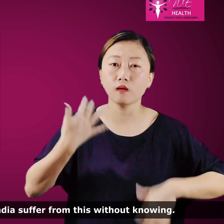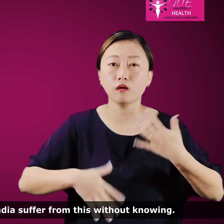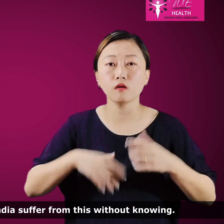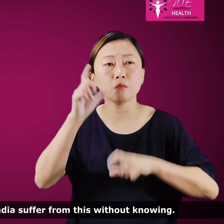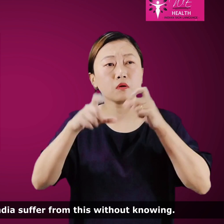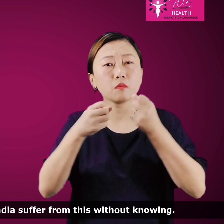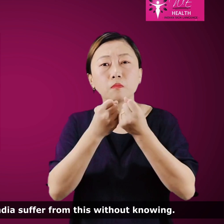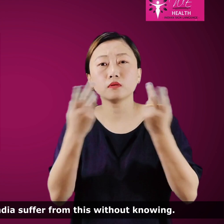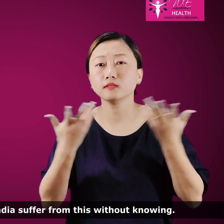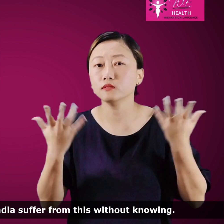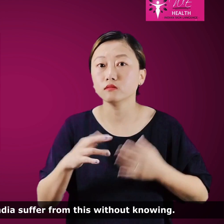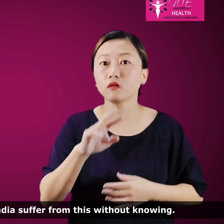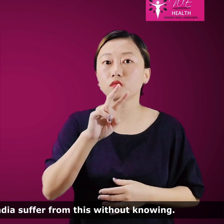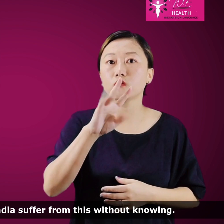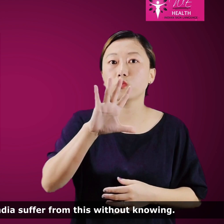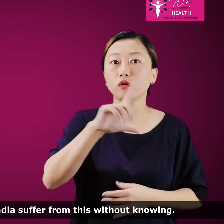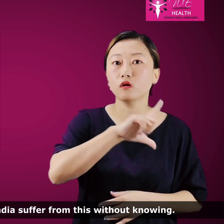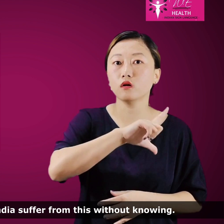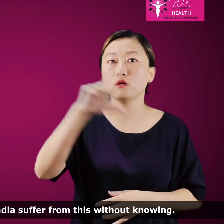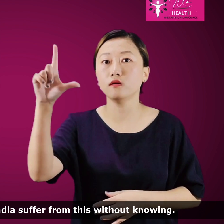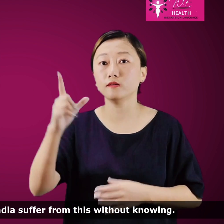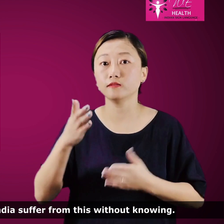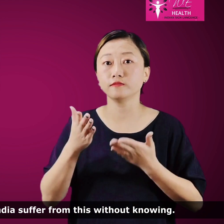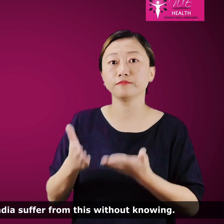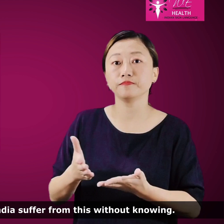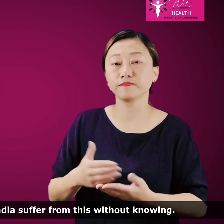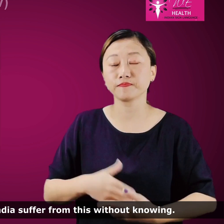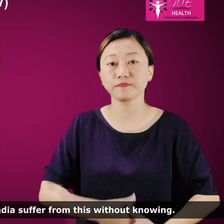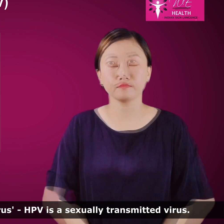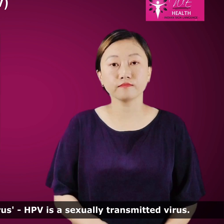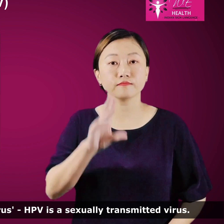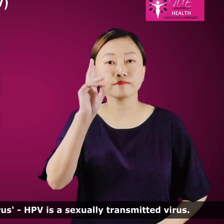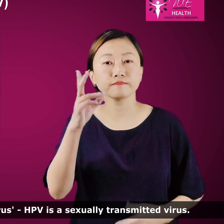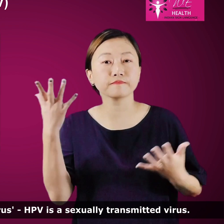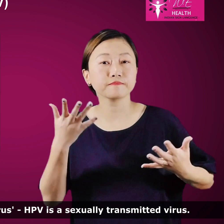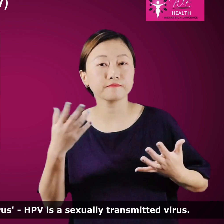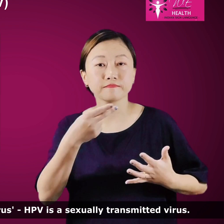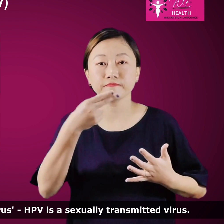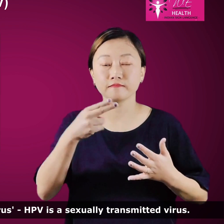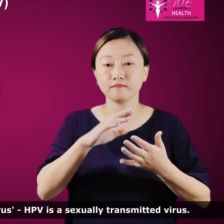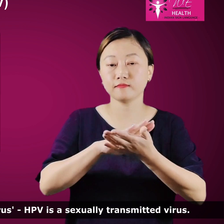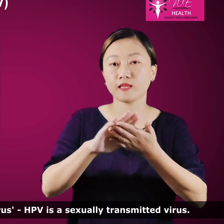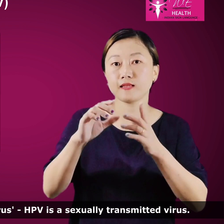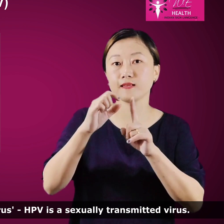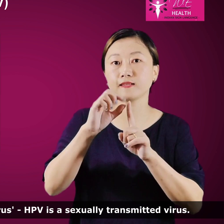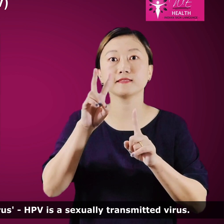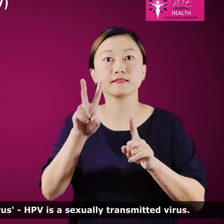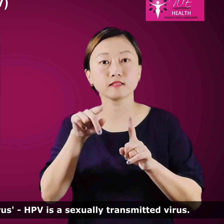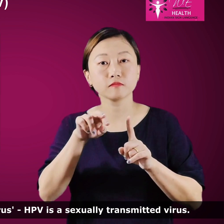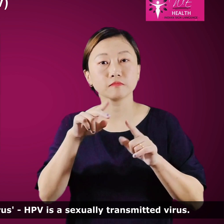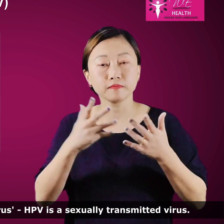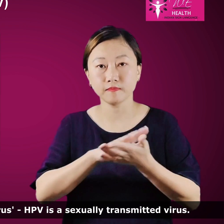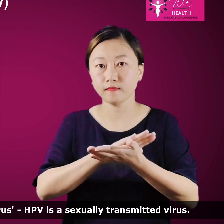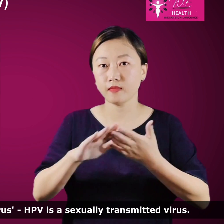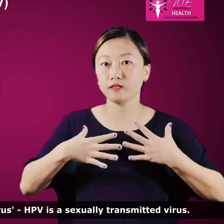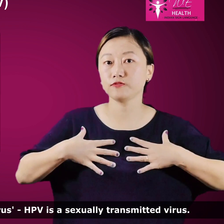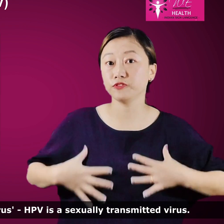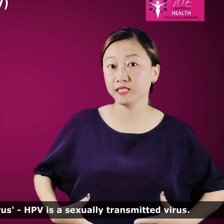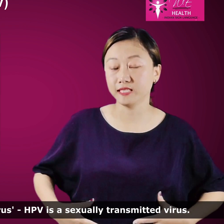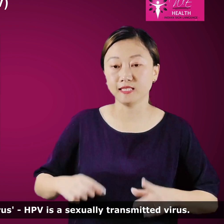About 25 lakh women in India suffer from this without knowing. 3rd, Human Papilloma Virus In HPV is a sexually